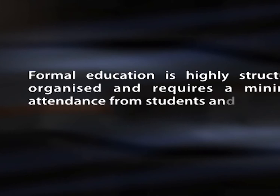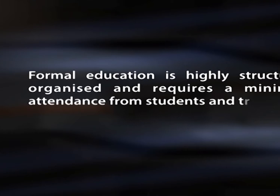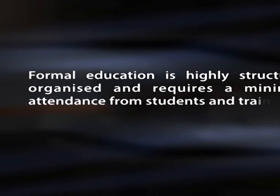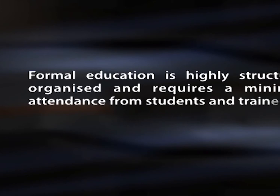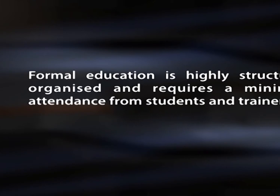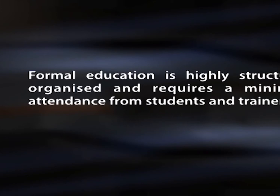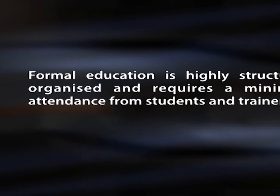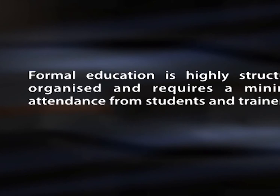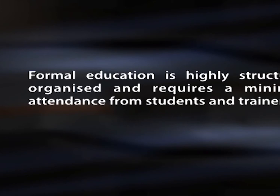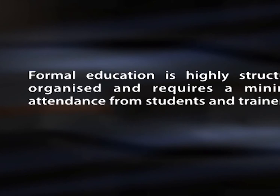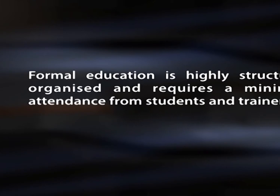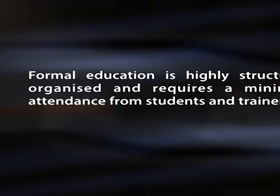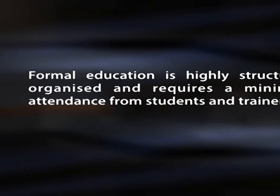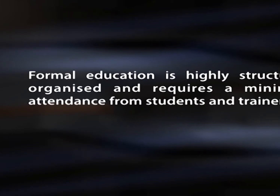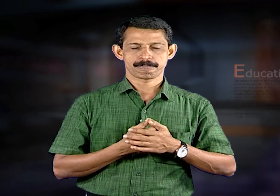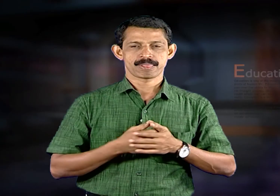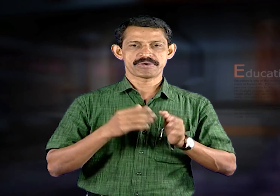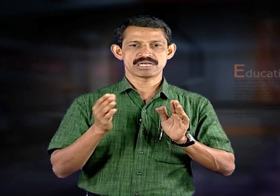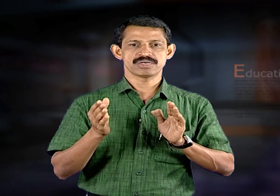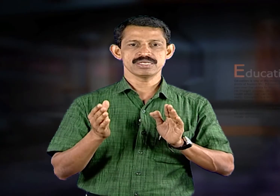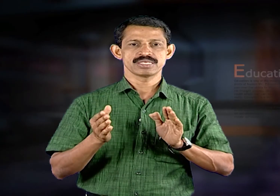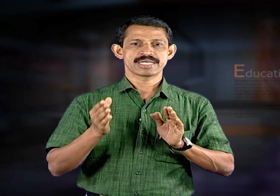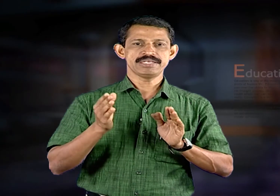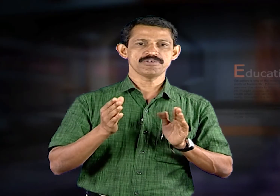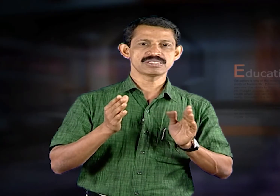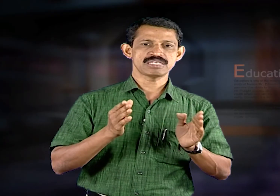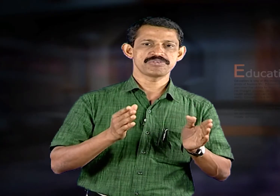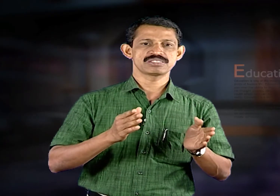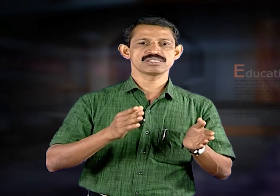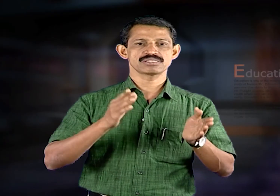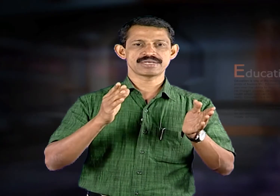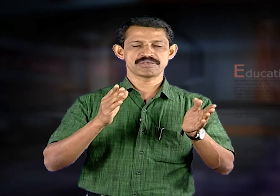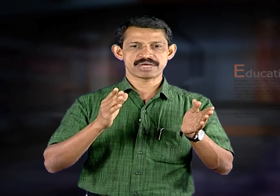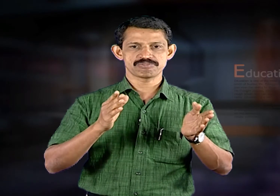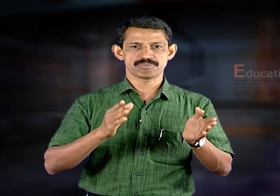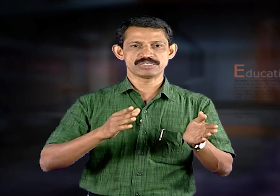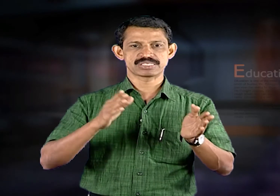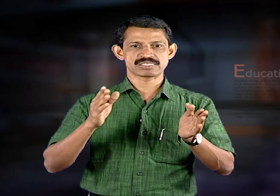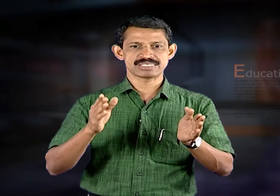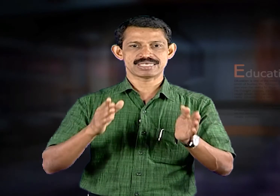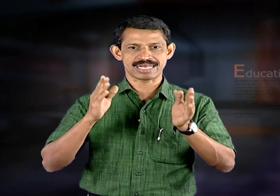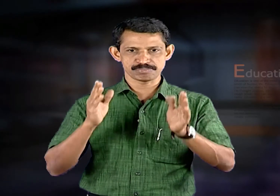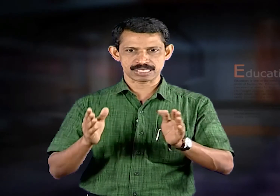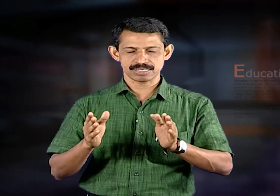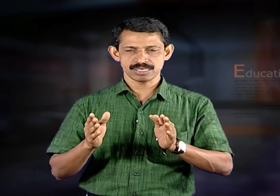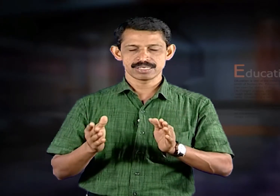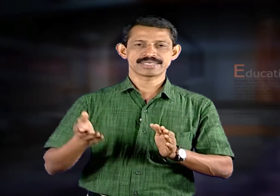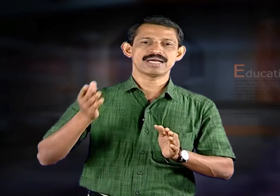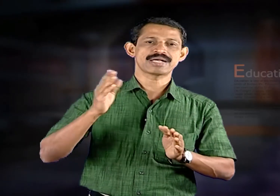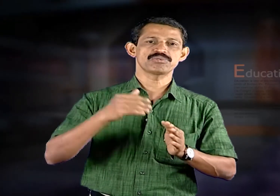from students and trainers. Whenever any of the set features that define formal education is absent, it